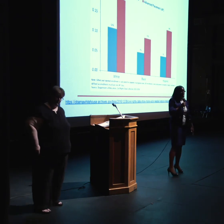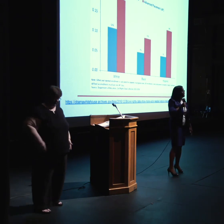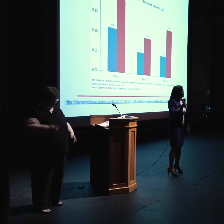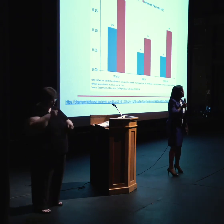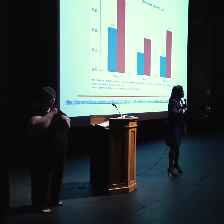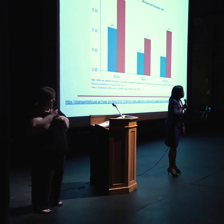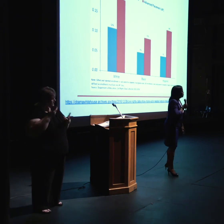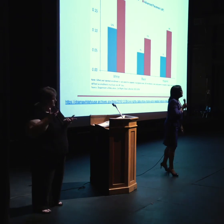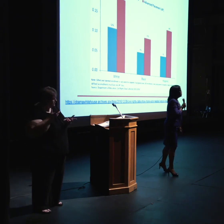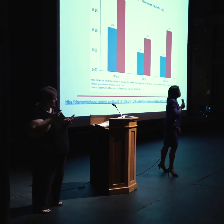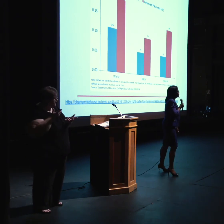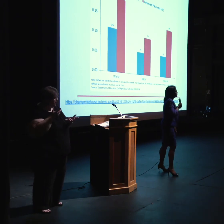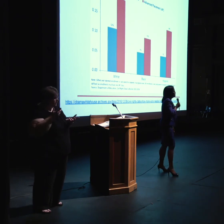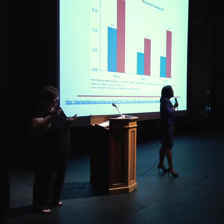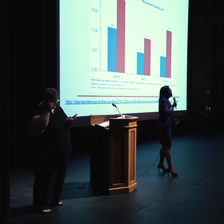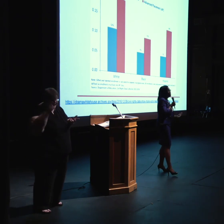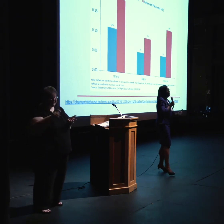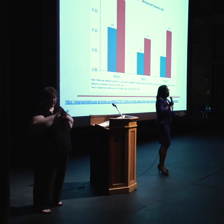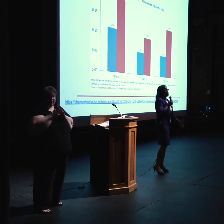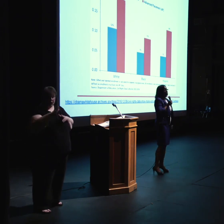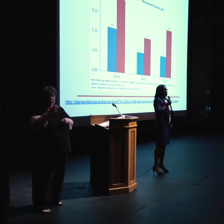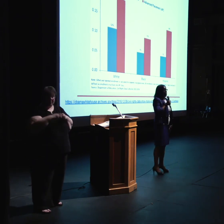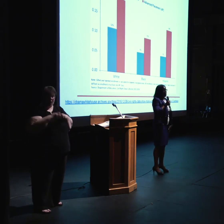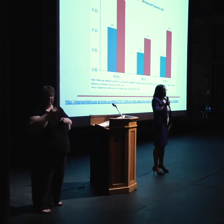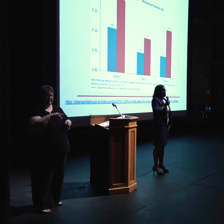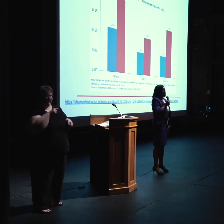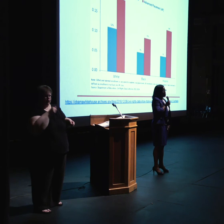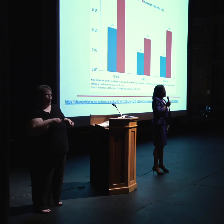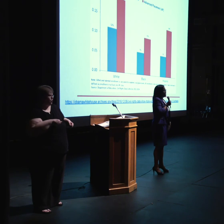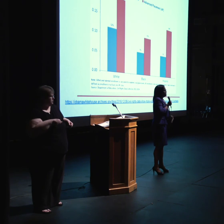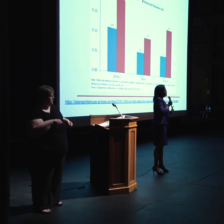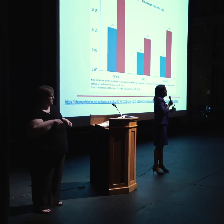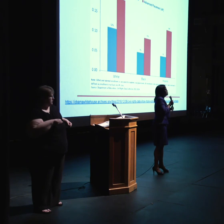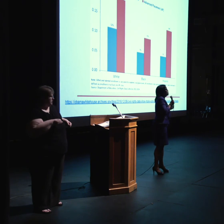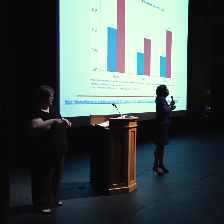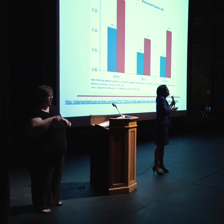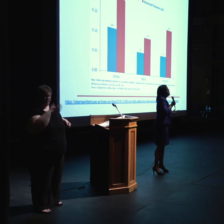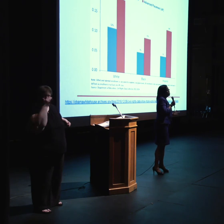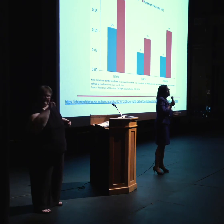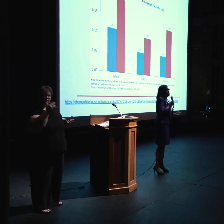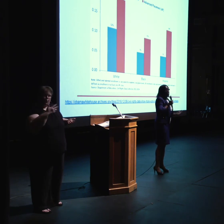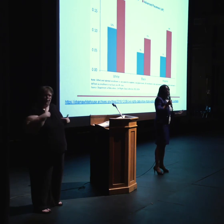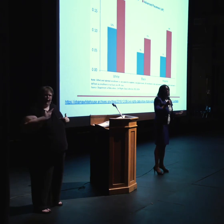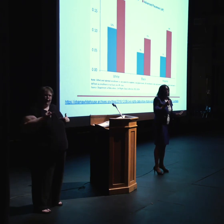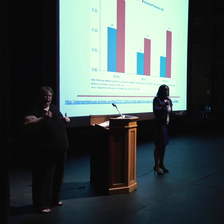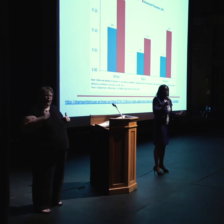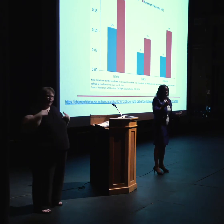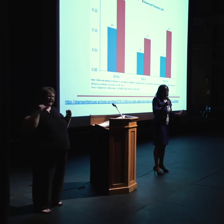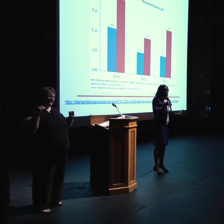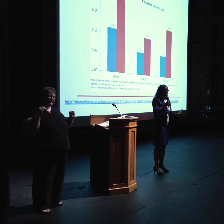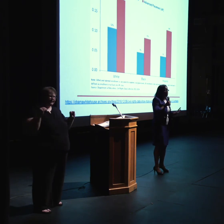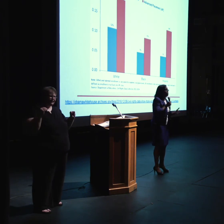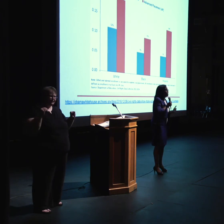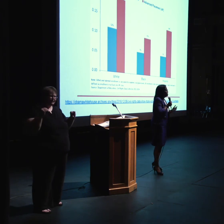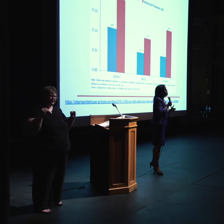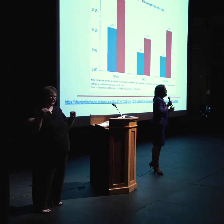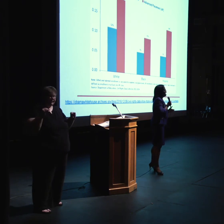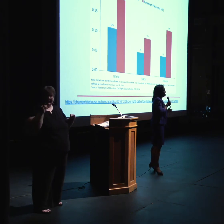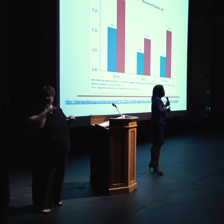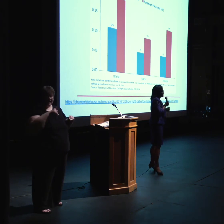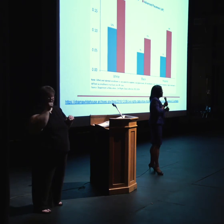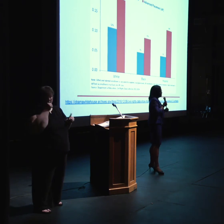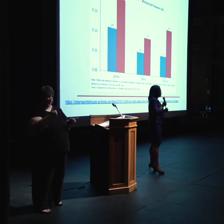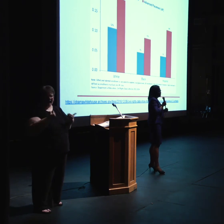Right? That needs to be your problem if they don't. Because that's what we do, we teach. So if they